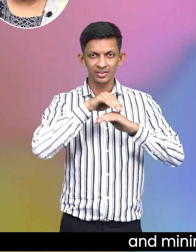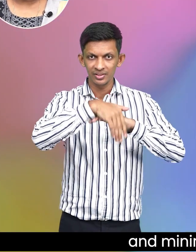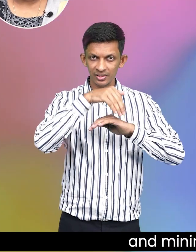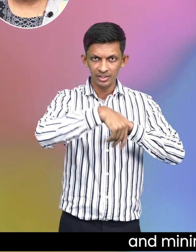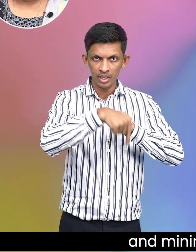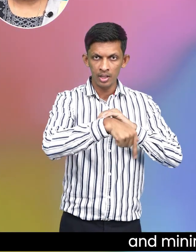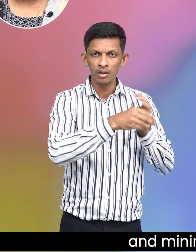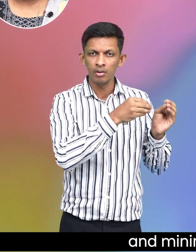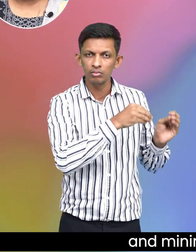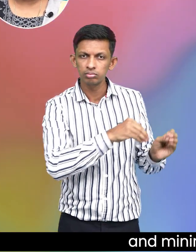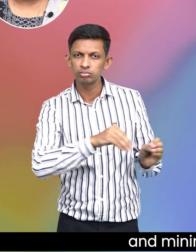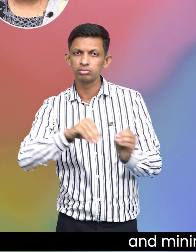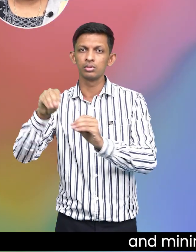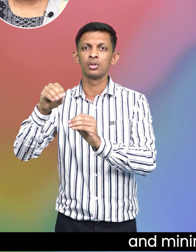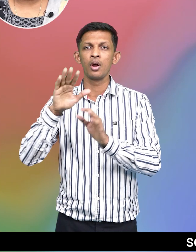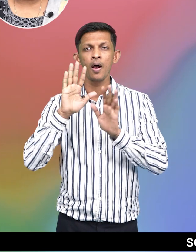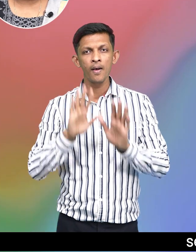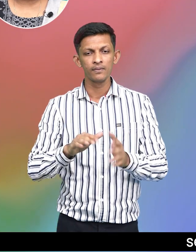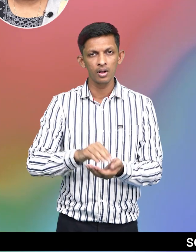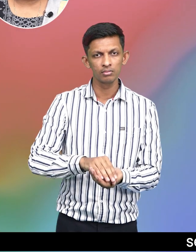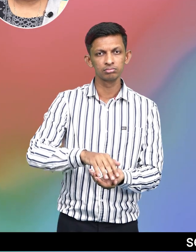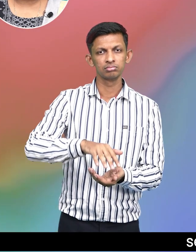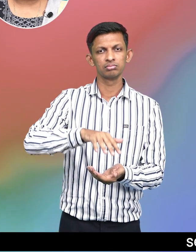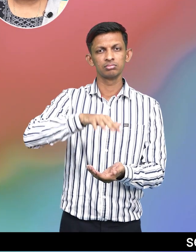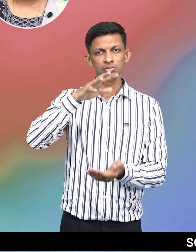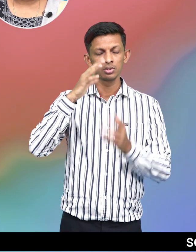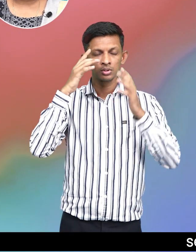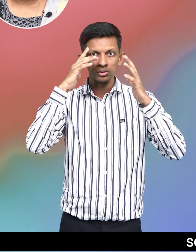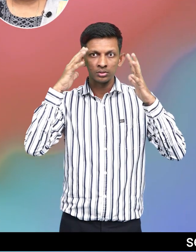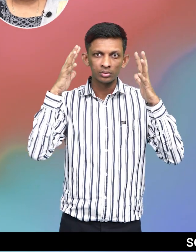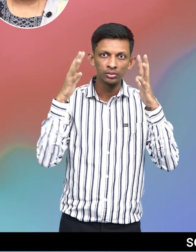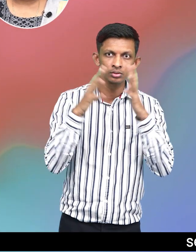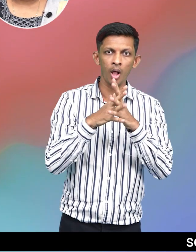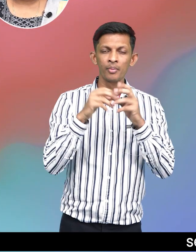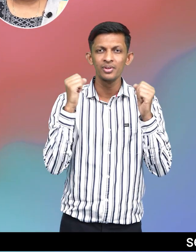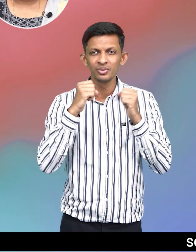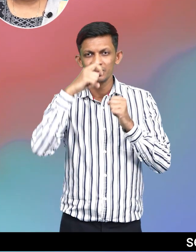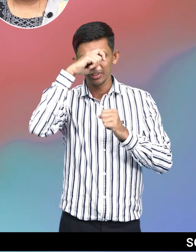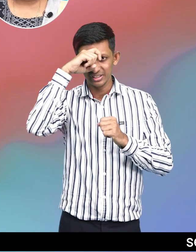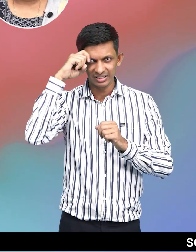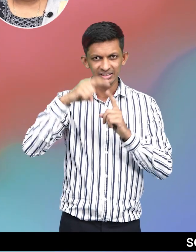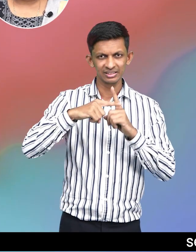and mining have increased distress seasonal migration.